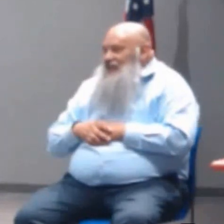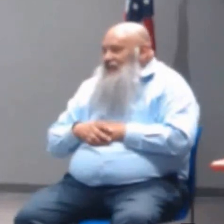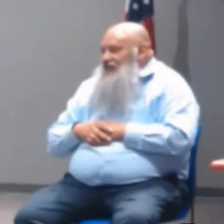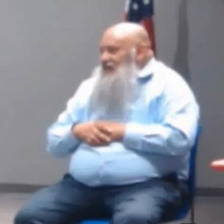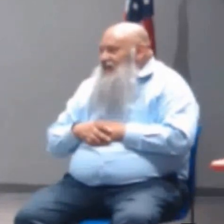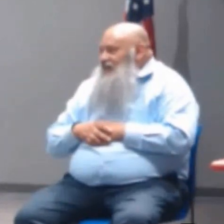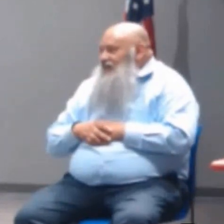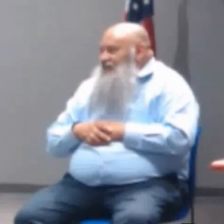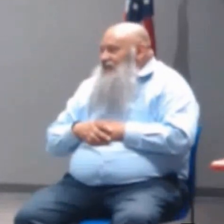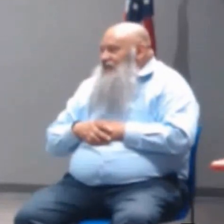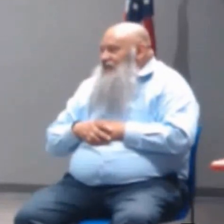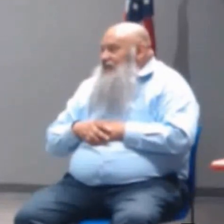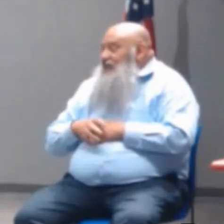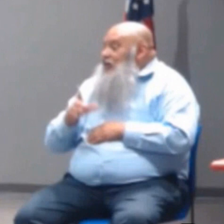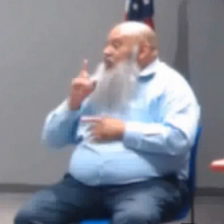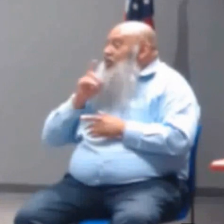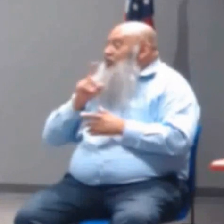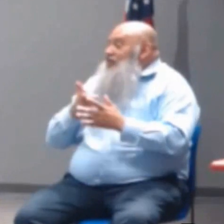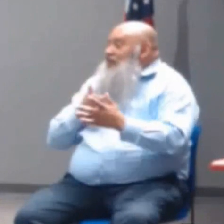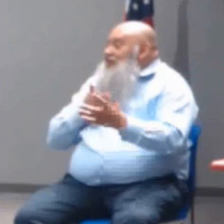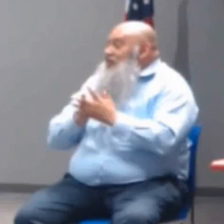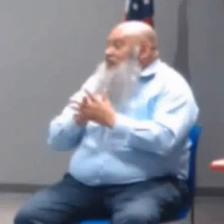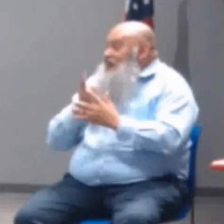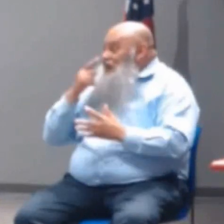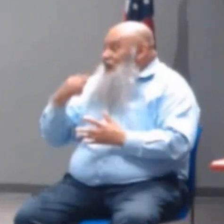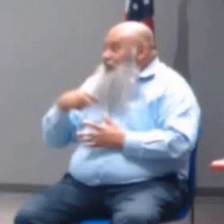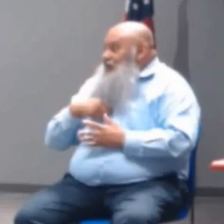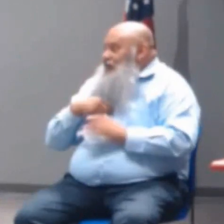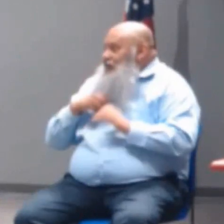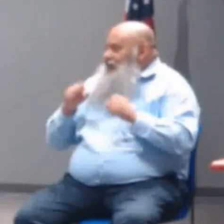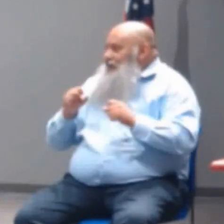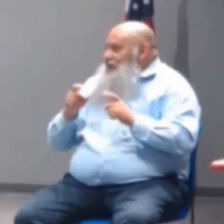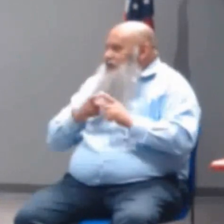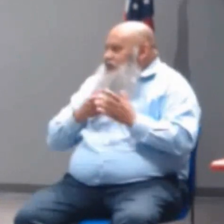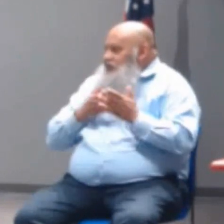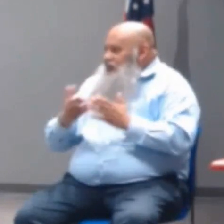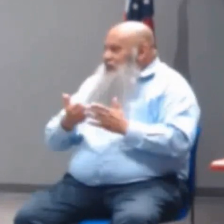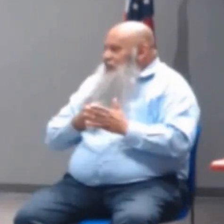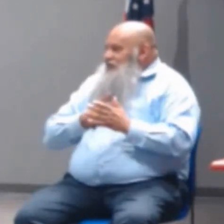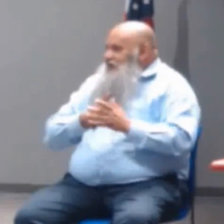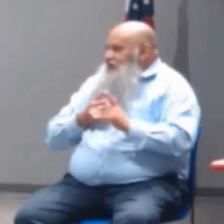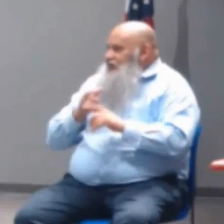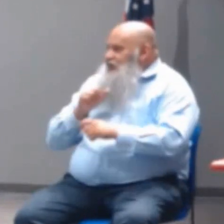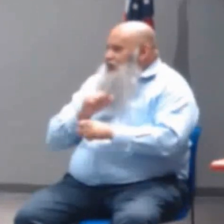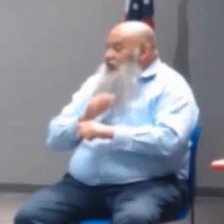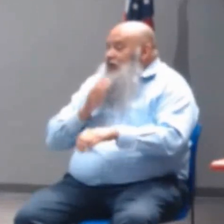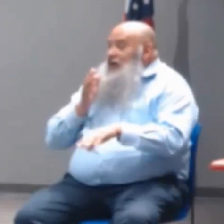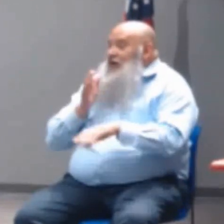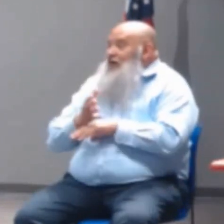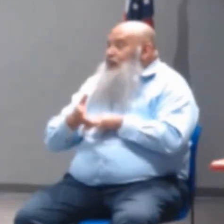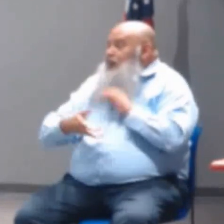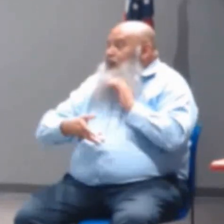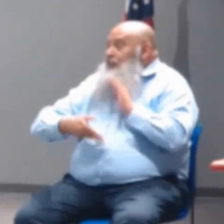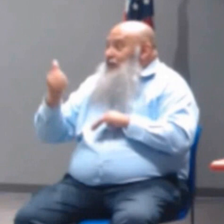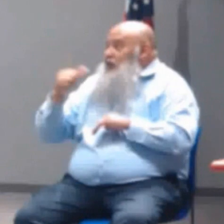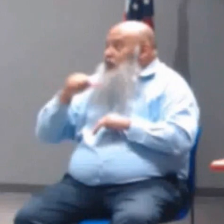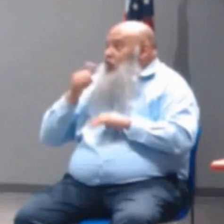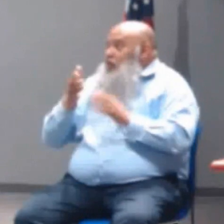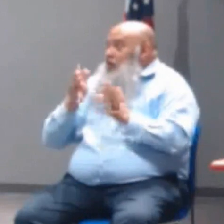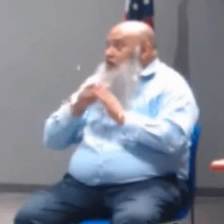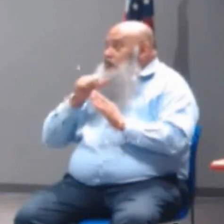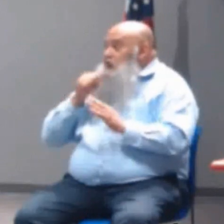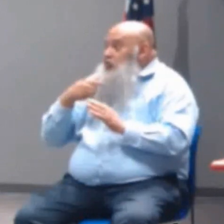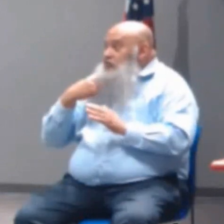But what really drove it home for me, the ability to bring your whole self to work, was shortly after the repeal of Don't Ask, Don't Tell,